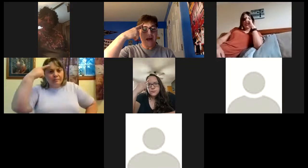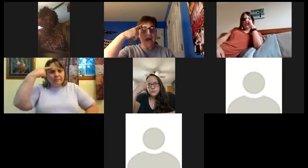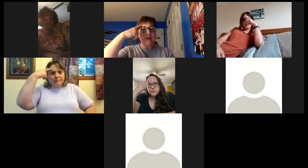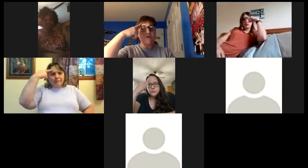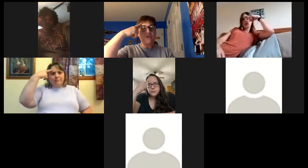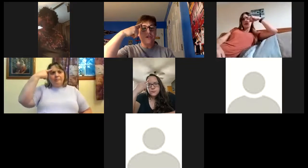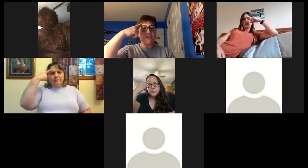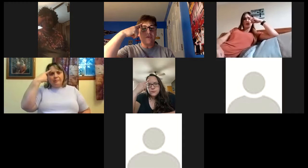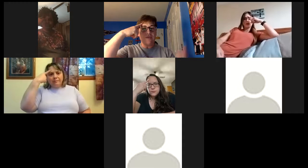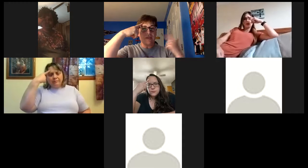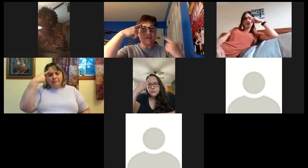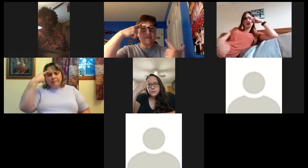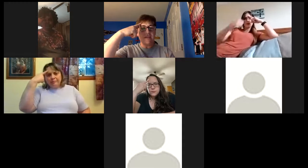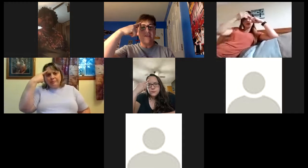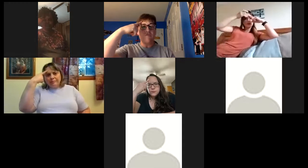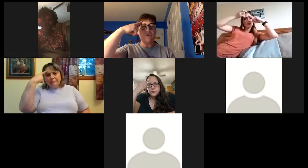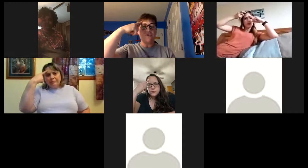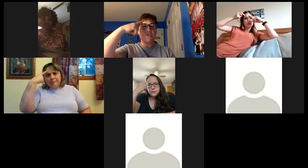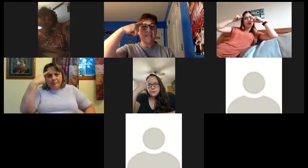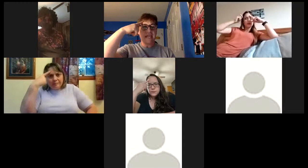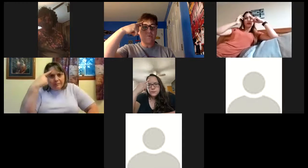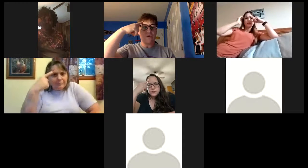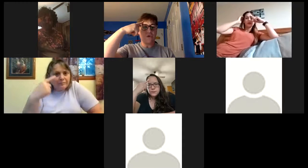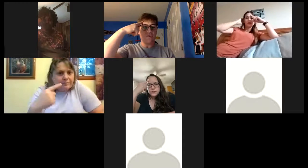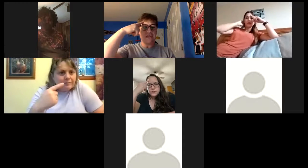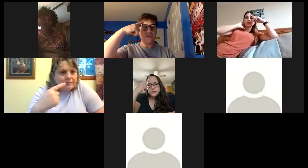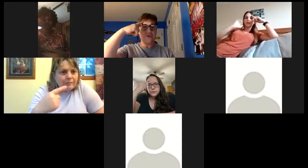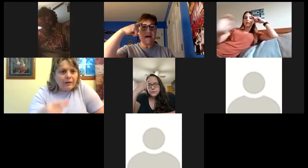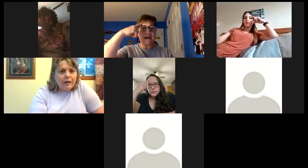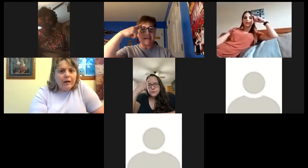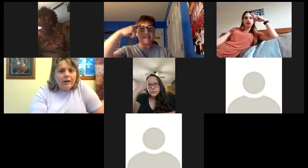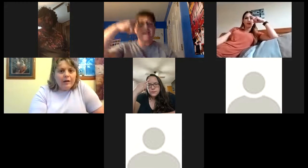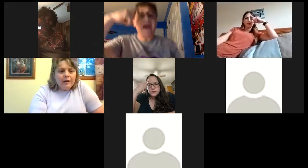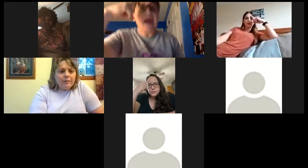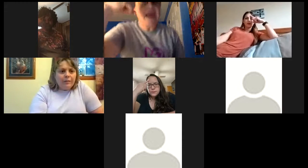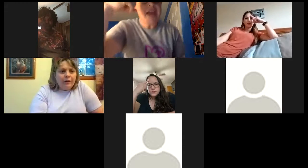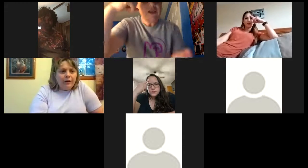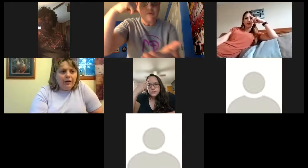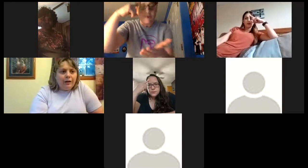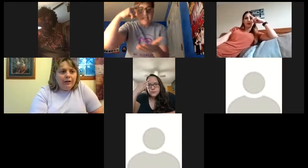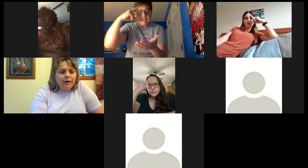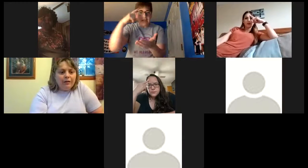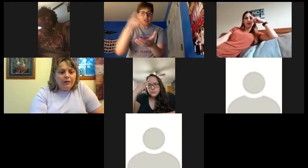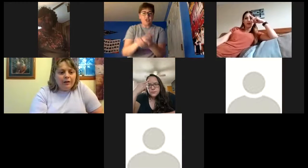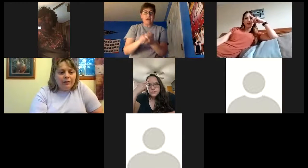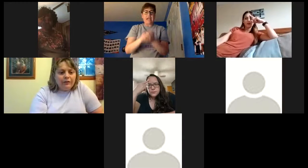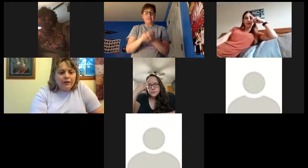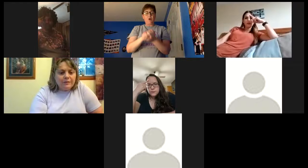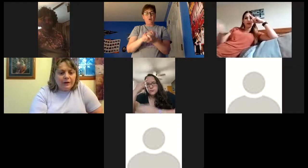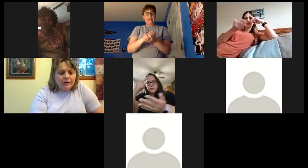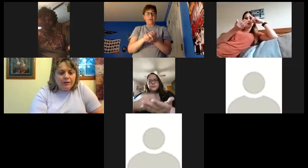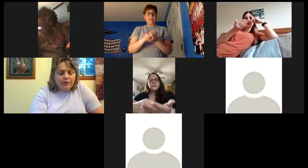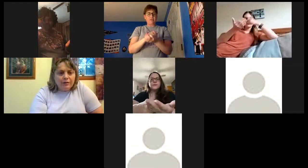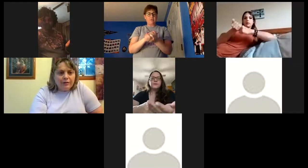forehead. And what you're going to, if you can think of what you're doing, is taking what you think in your mind and you're putting it into your hand